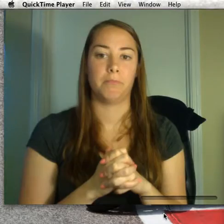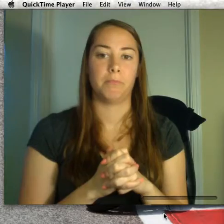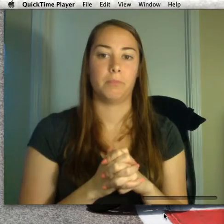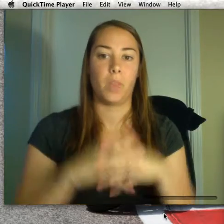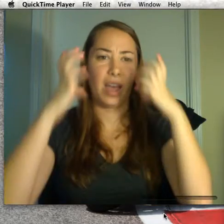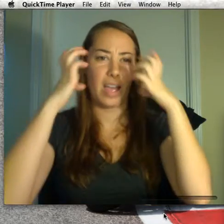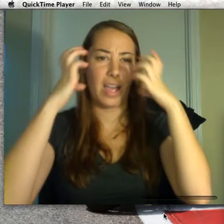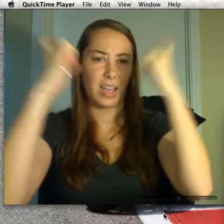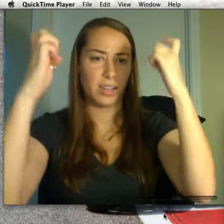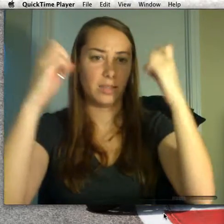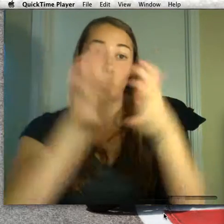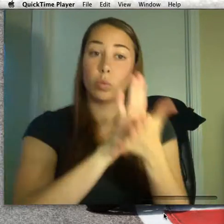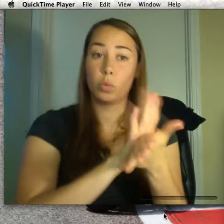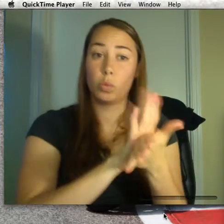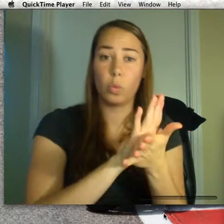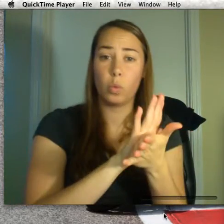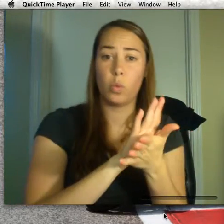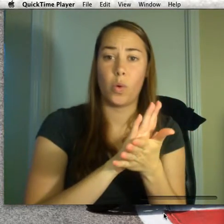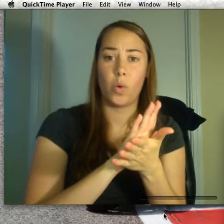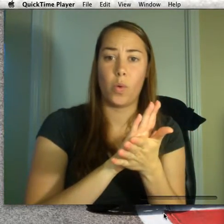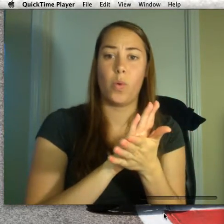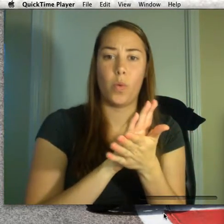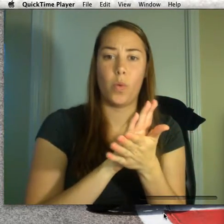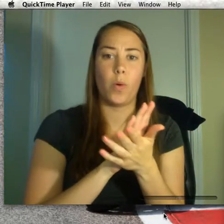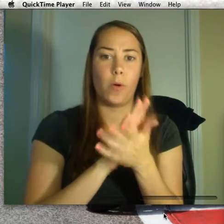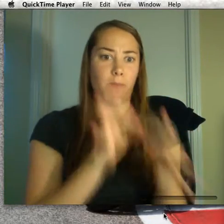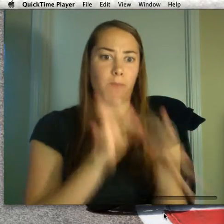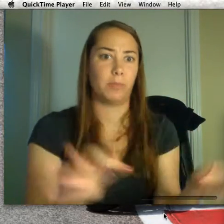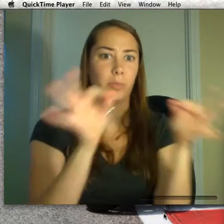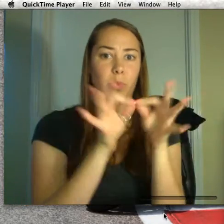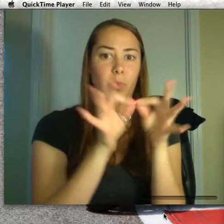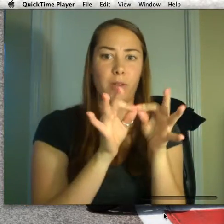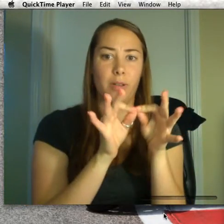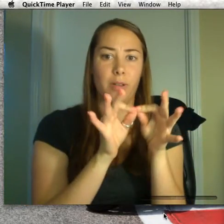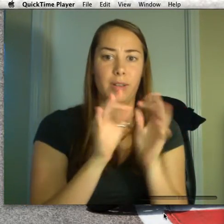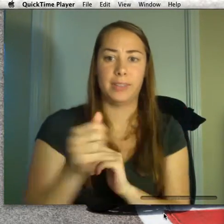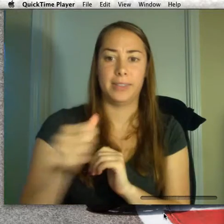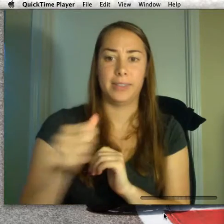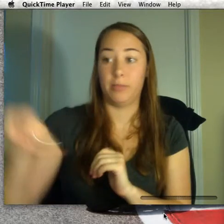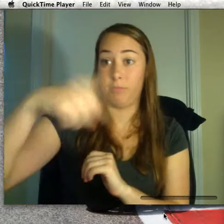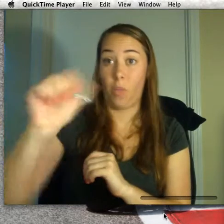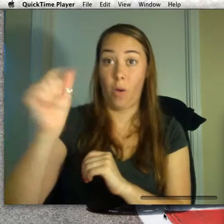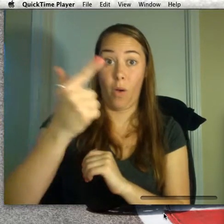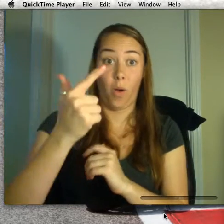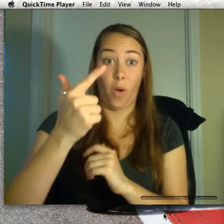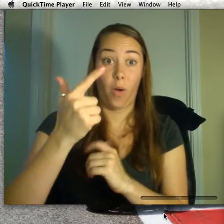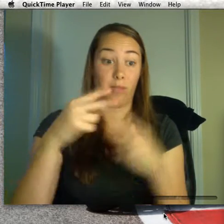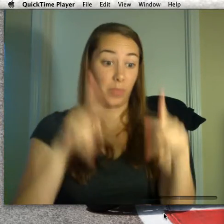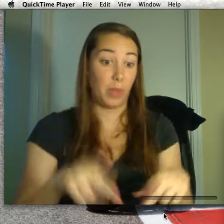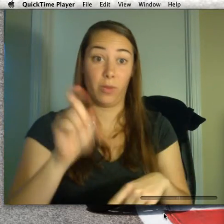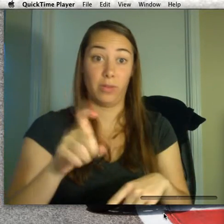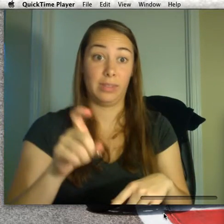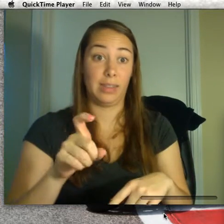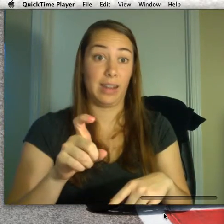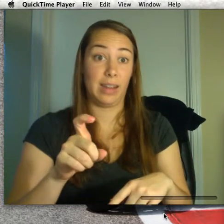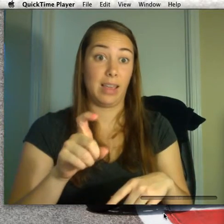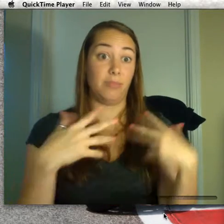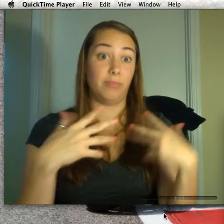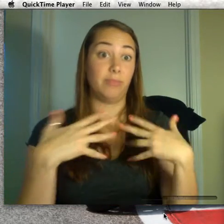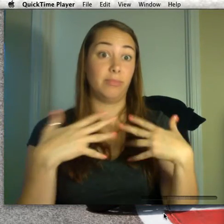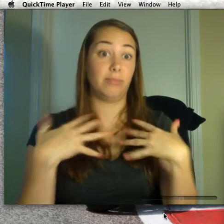children. A job for all the people. Health care for all the people.